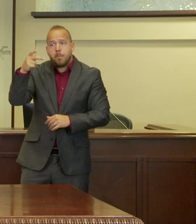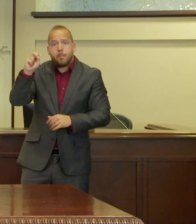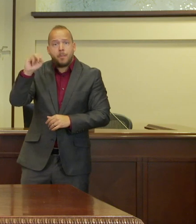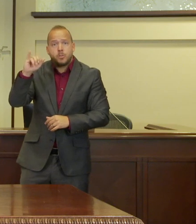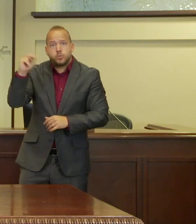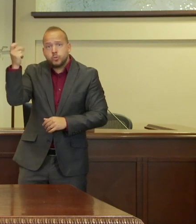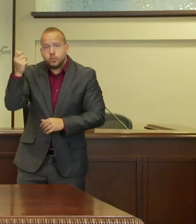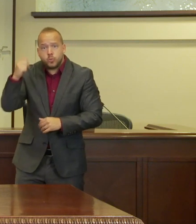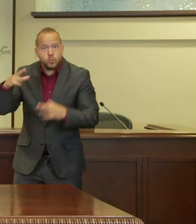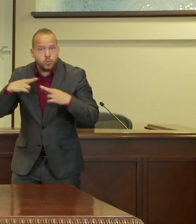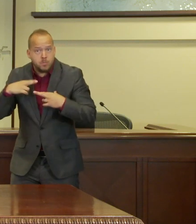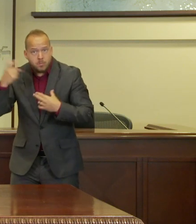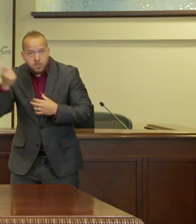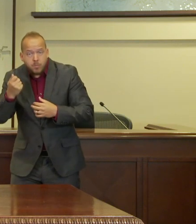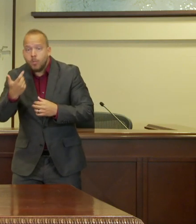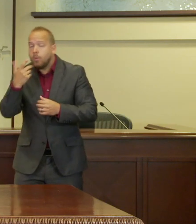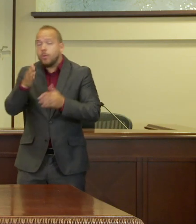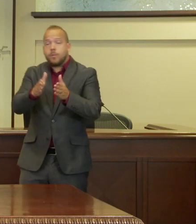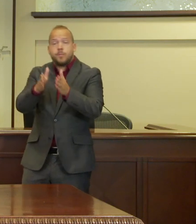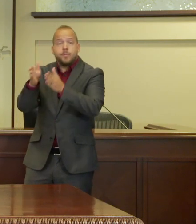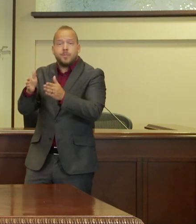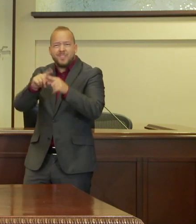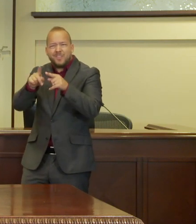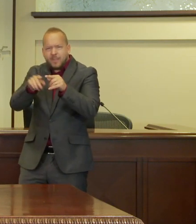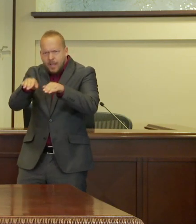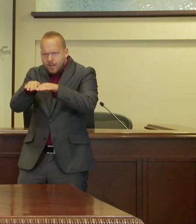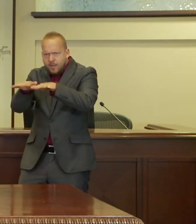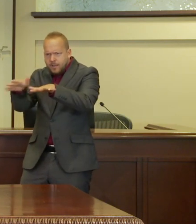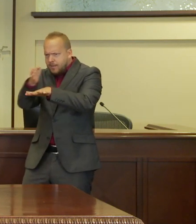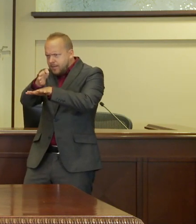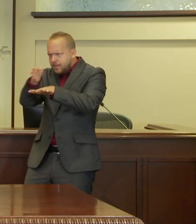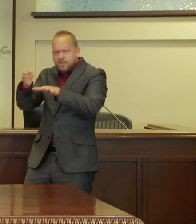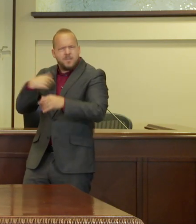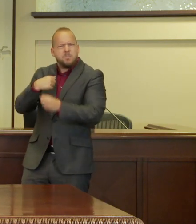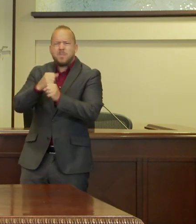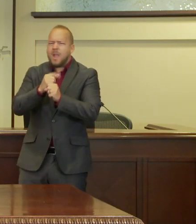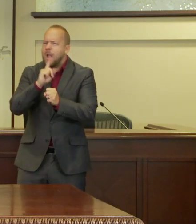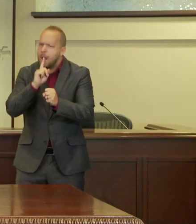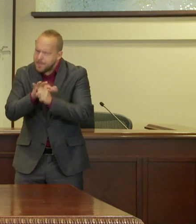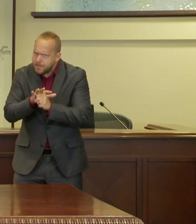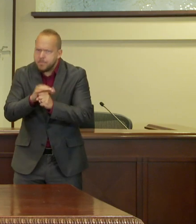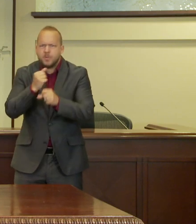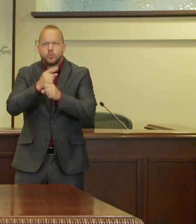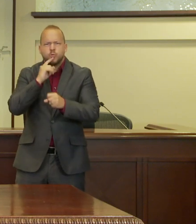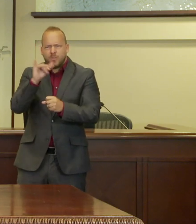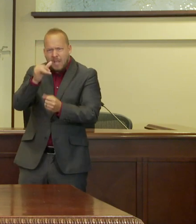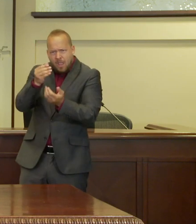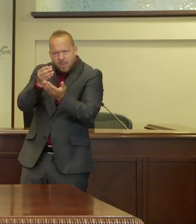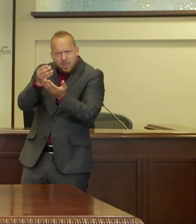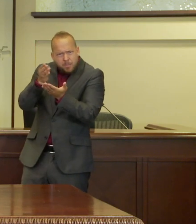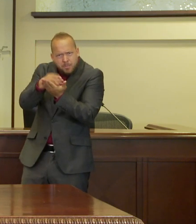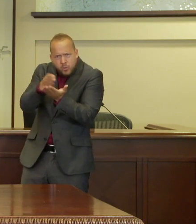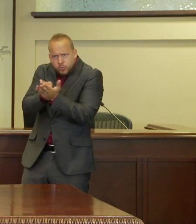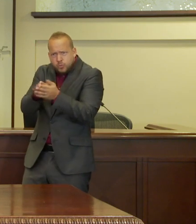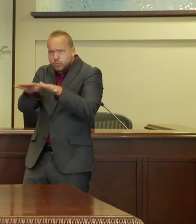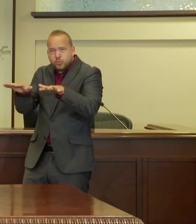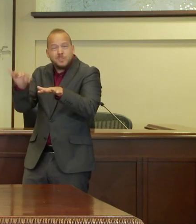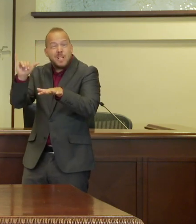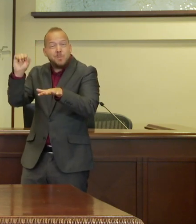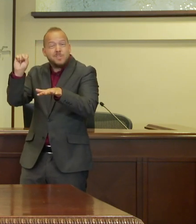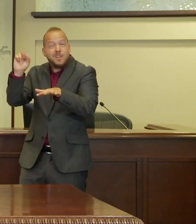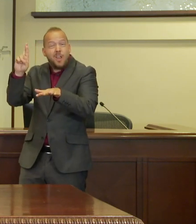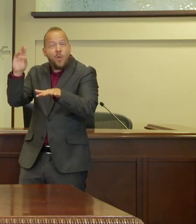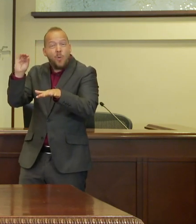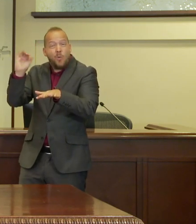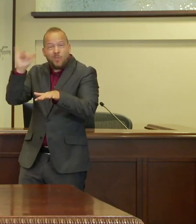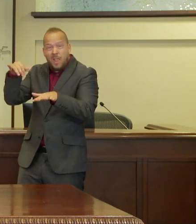we have just made a commitment to take resources out of the school resource officer program that'll actually come from